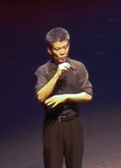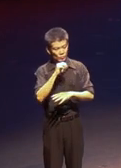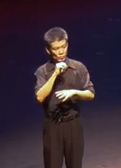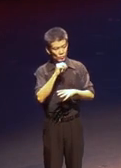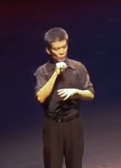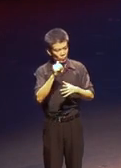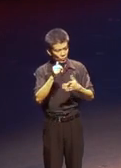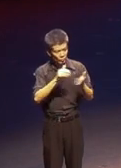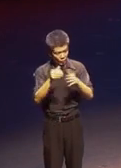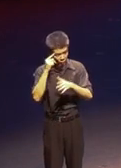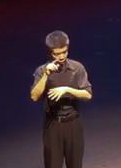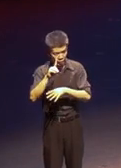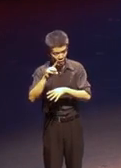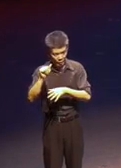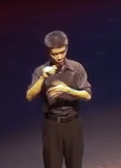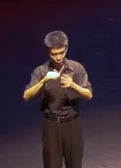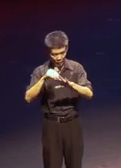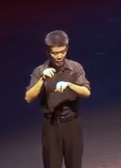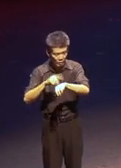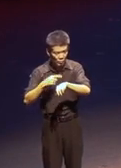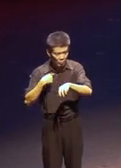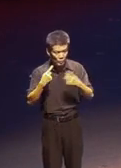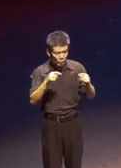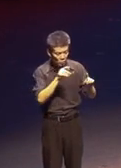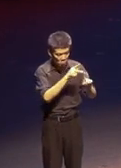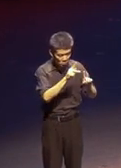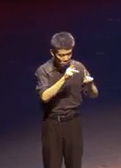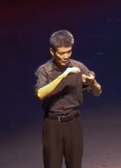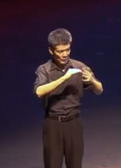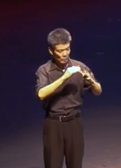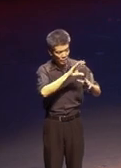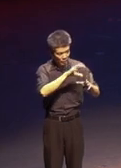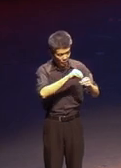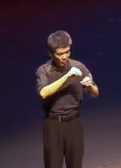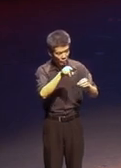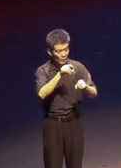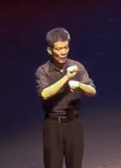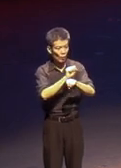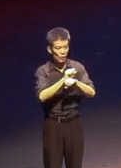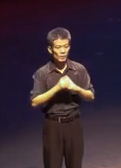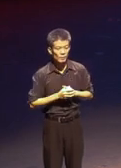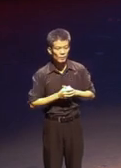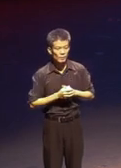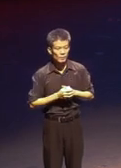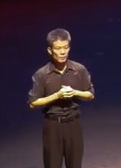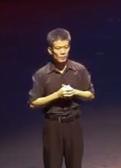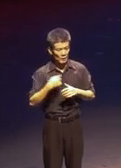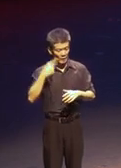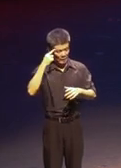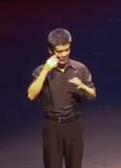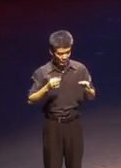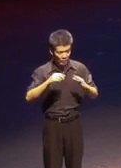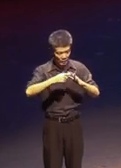catering to the disabled community at that time. So I tried to persuade my colleagues to include them in our work. And therefore, I decided